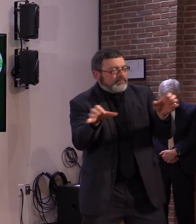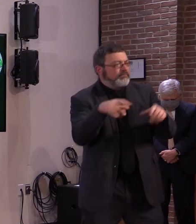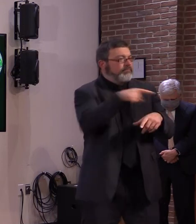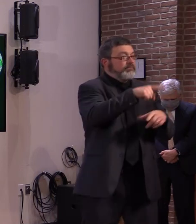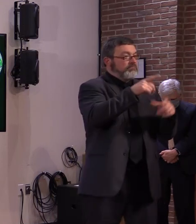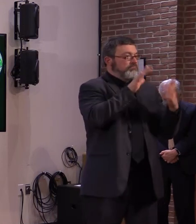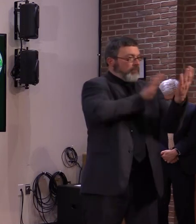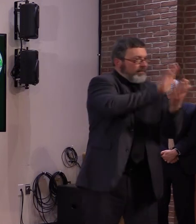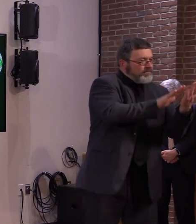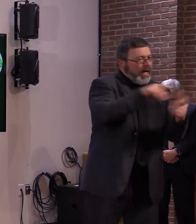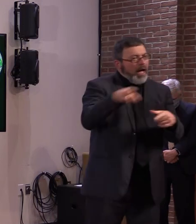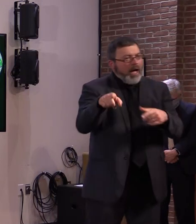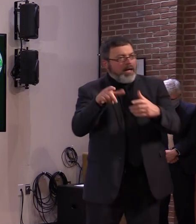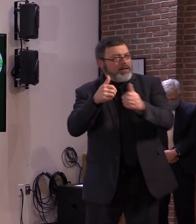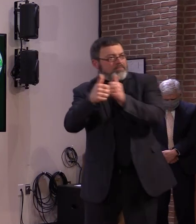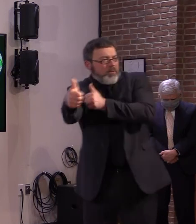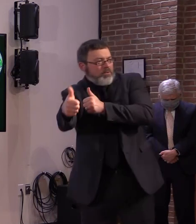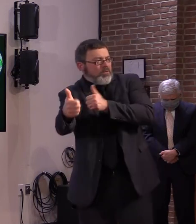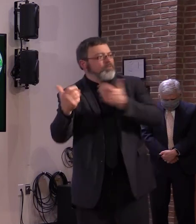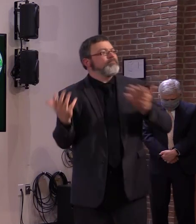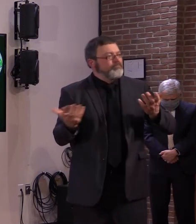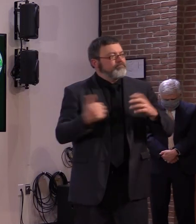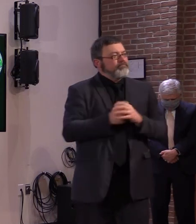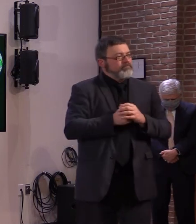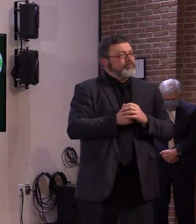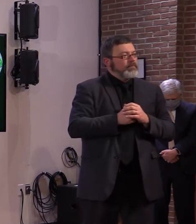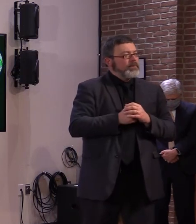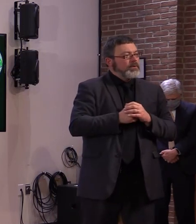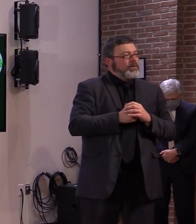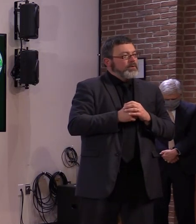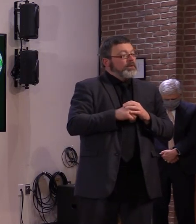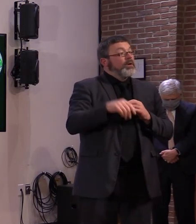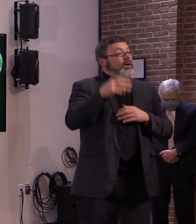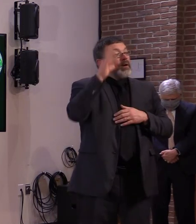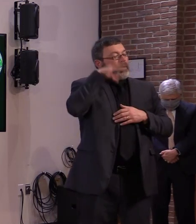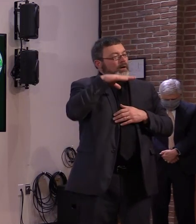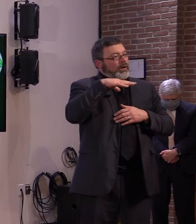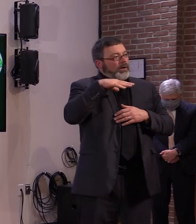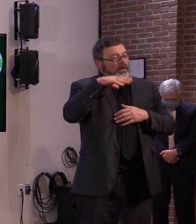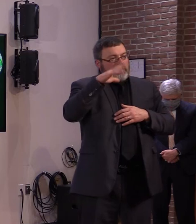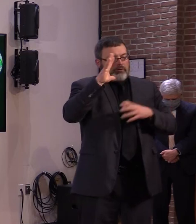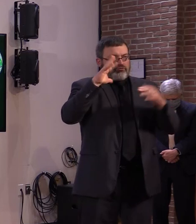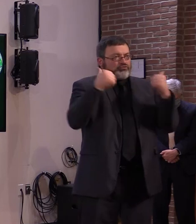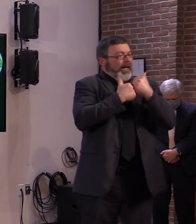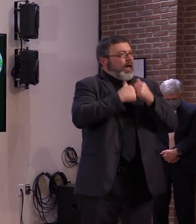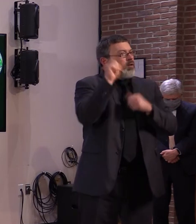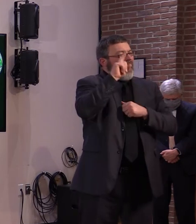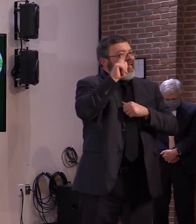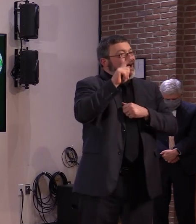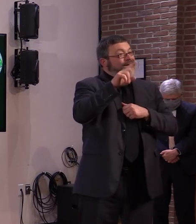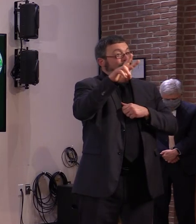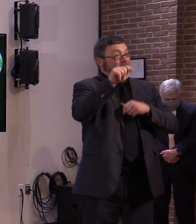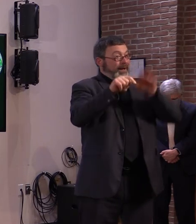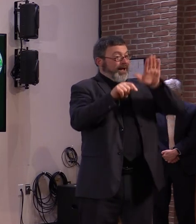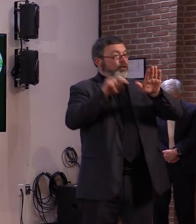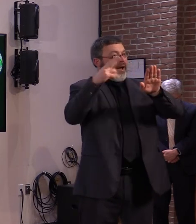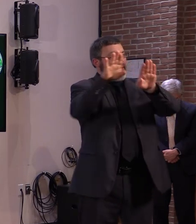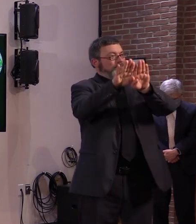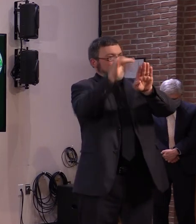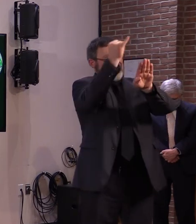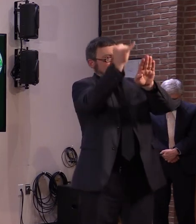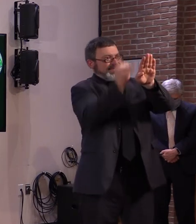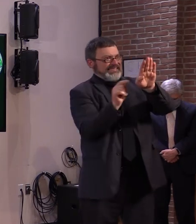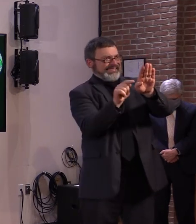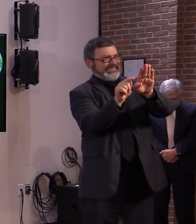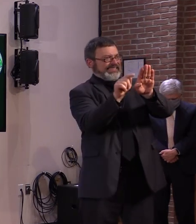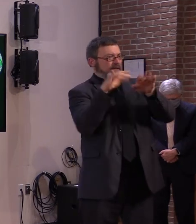Some of our schools on the New Hampshire border are struggling with operations as cases continue to increase on the other side of the river. We are working closely with